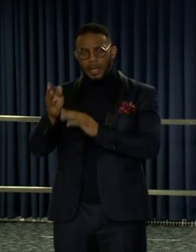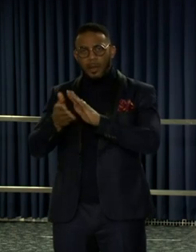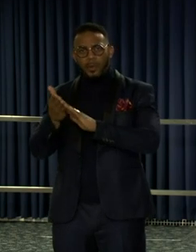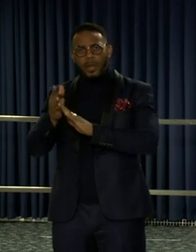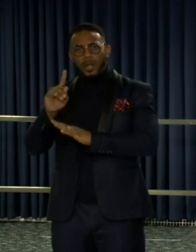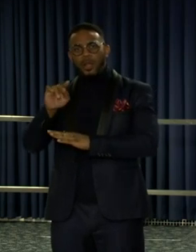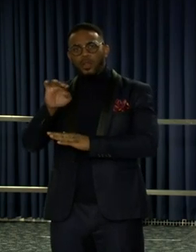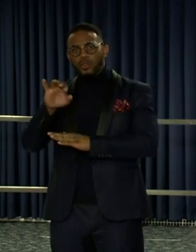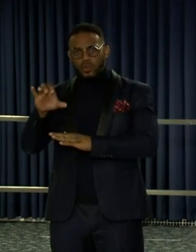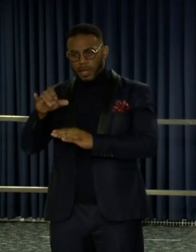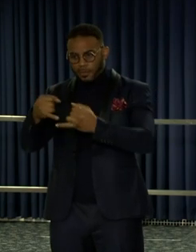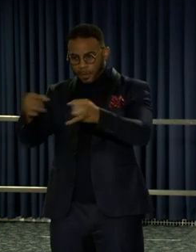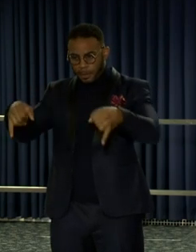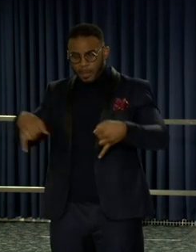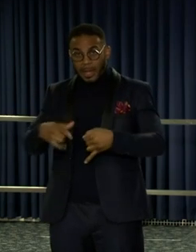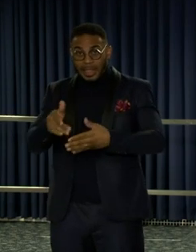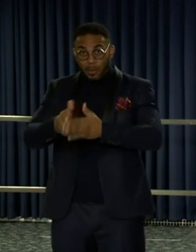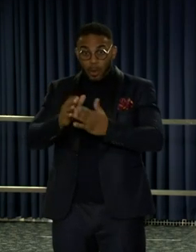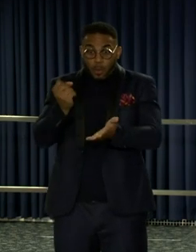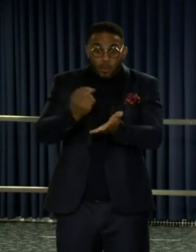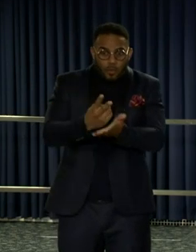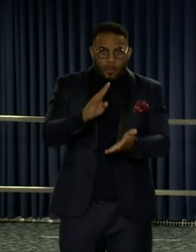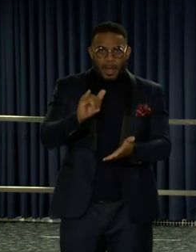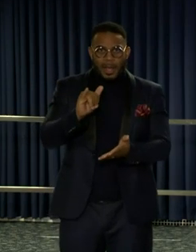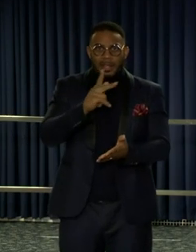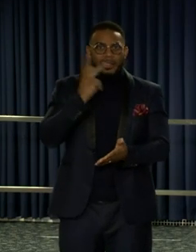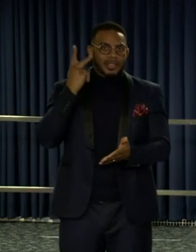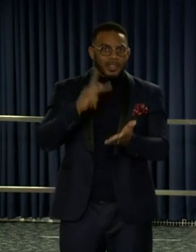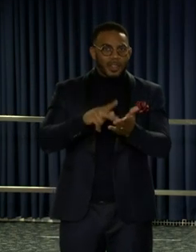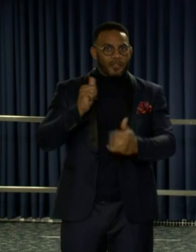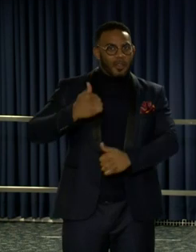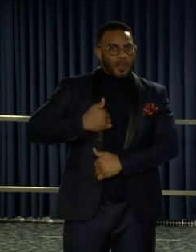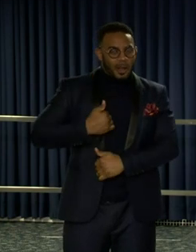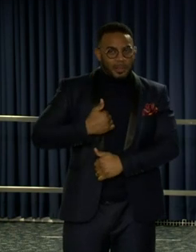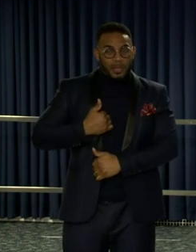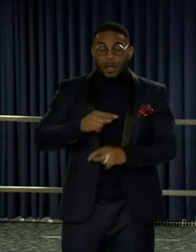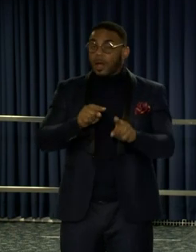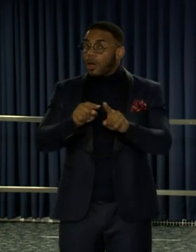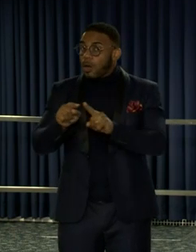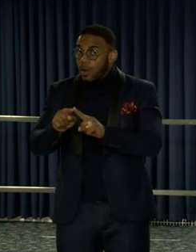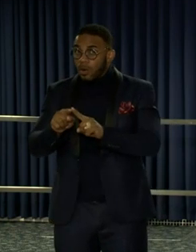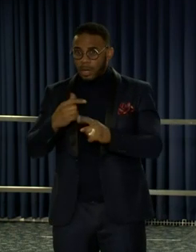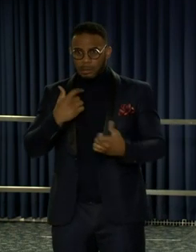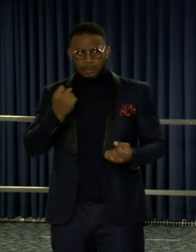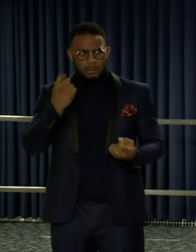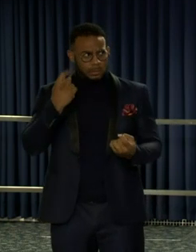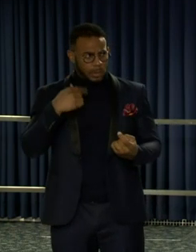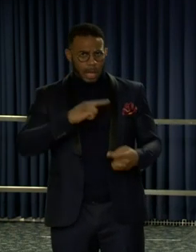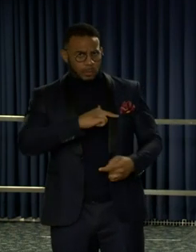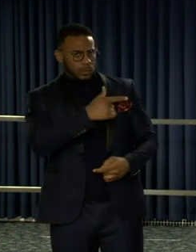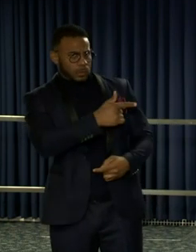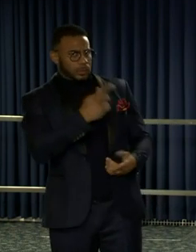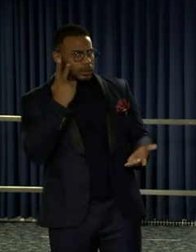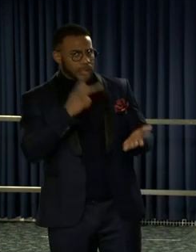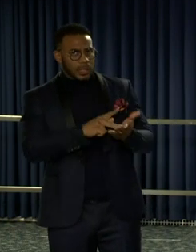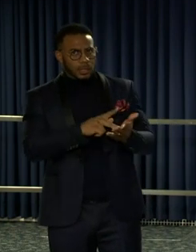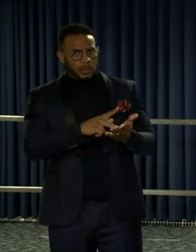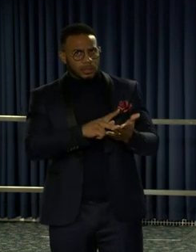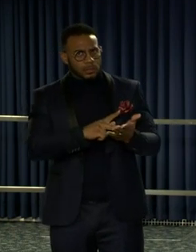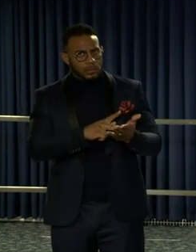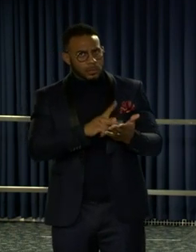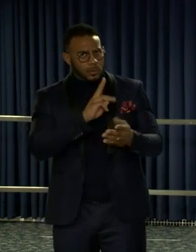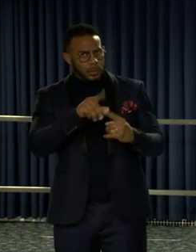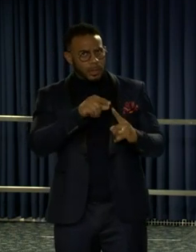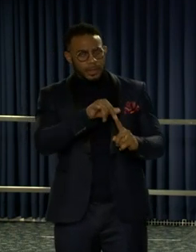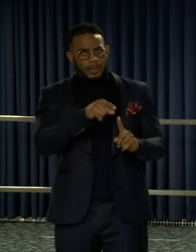that request was approved by the Secretary of the Army. Additionally, as I understand, and I'll turn to the Secretary to speak to